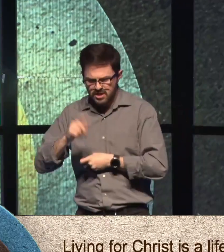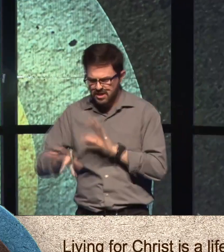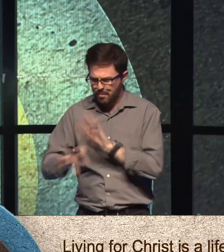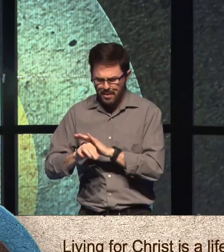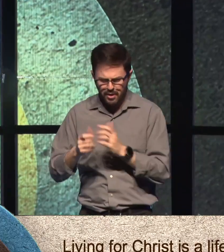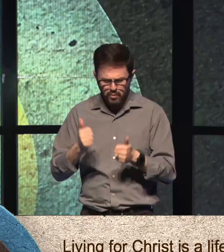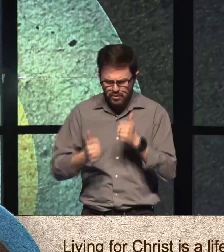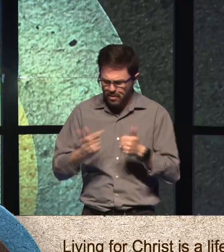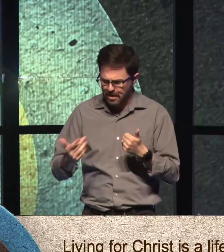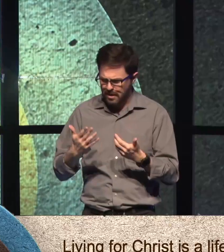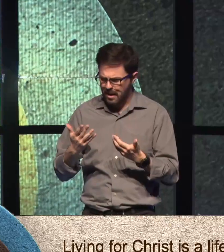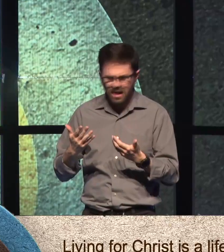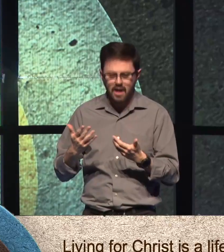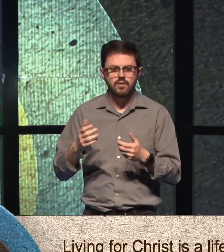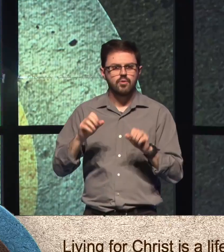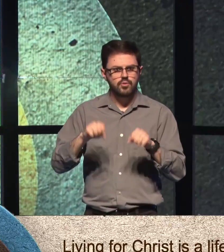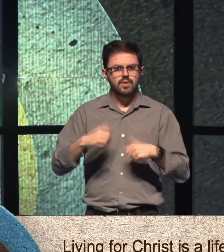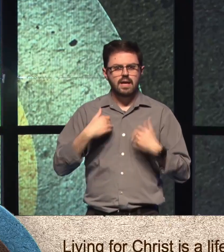and rest.